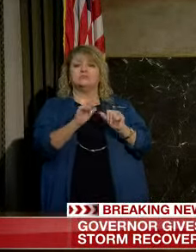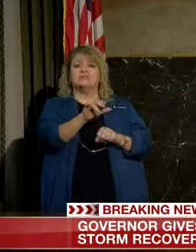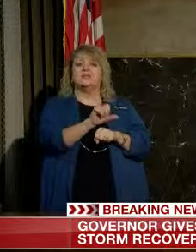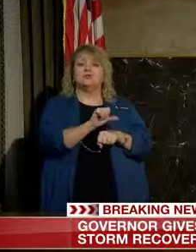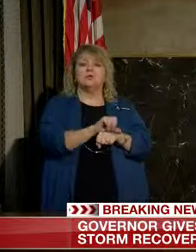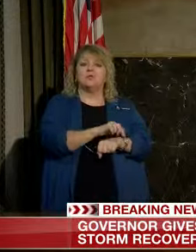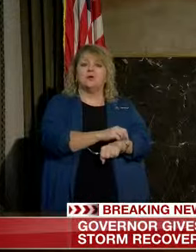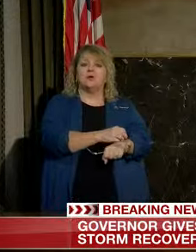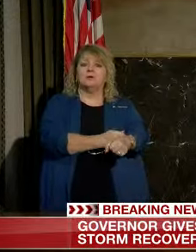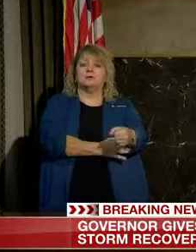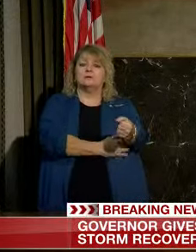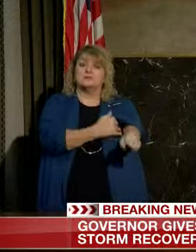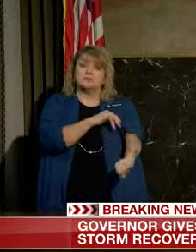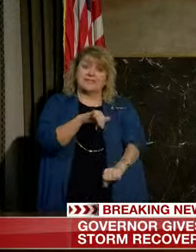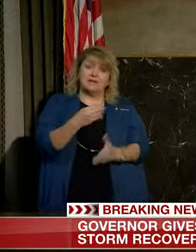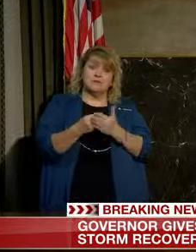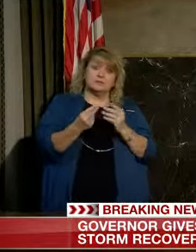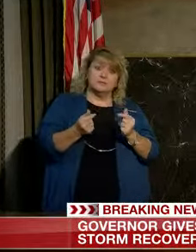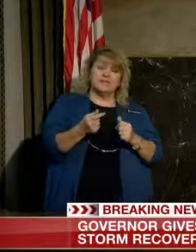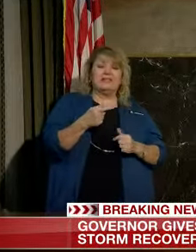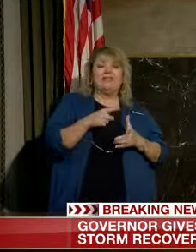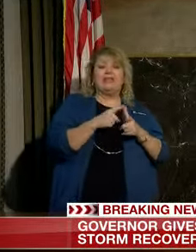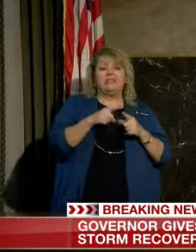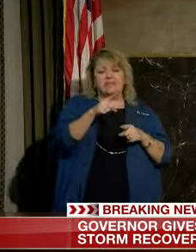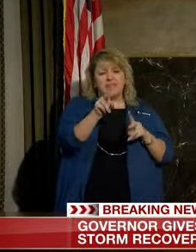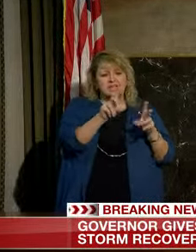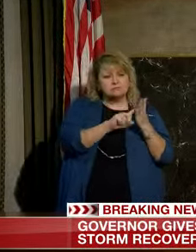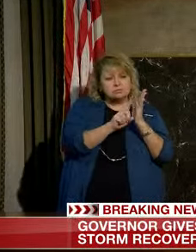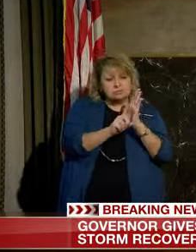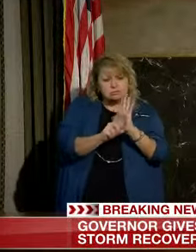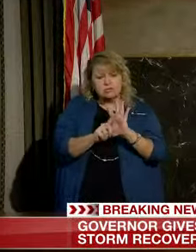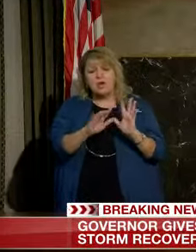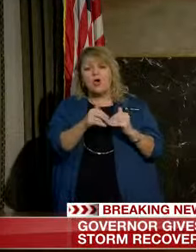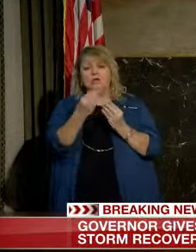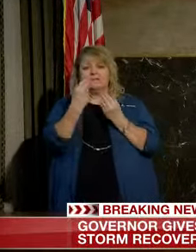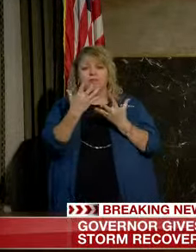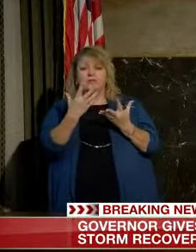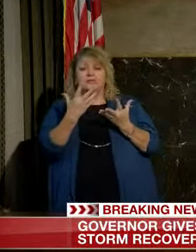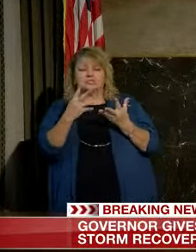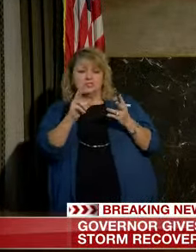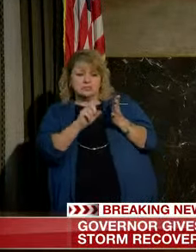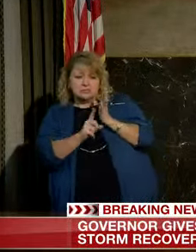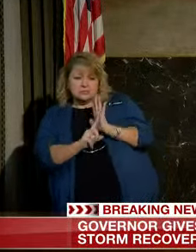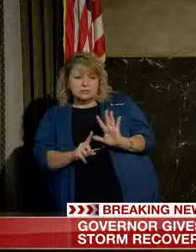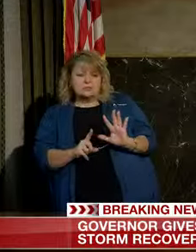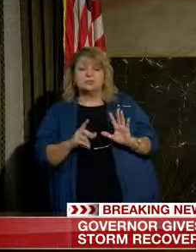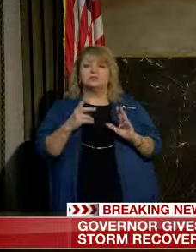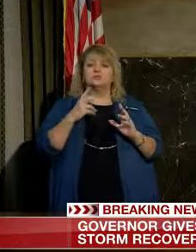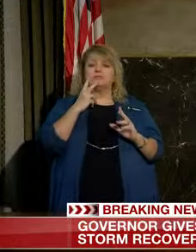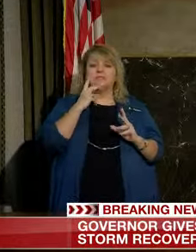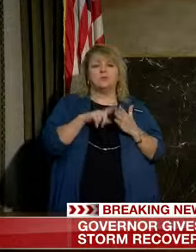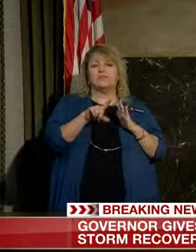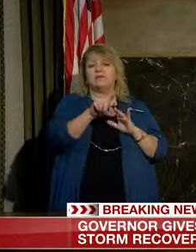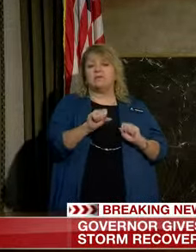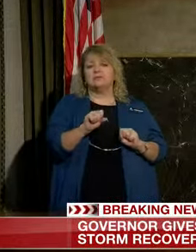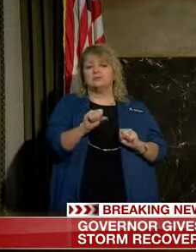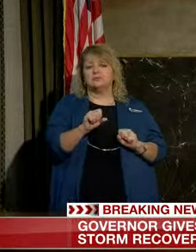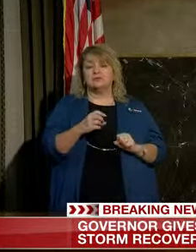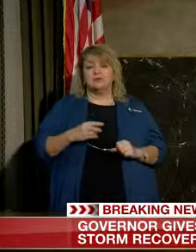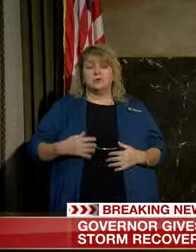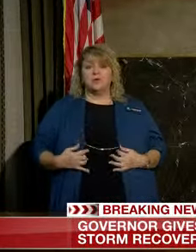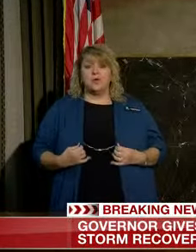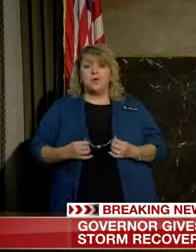work, and then they look through all of the information that's being submitted to determine their eligibility. Because the last thing we want